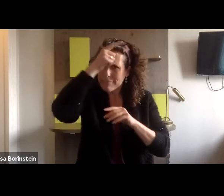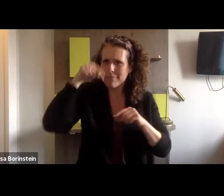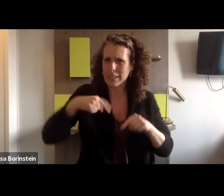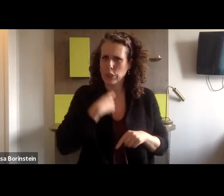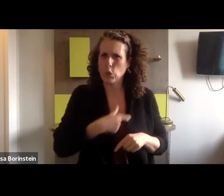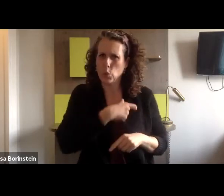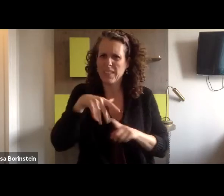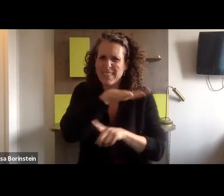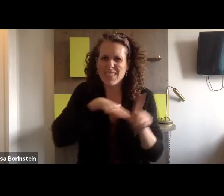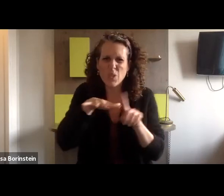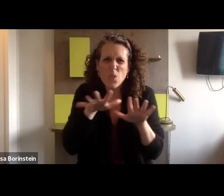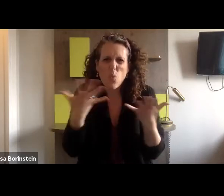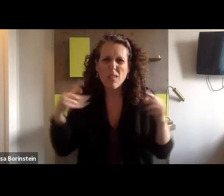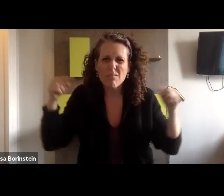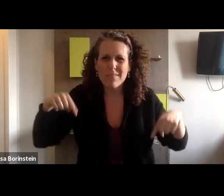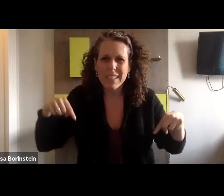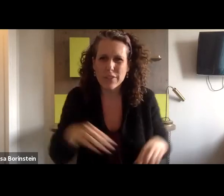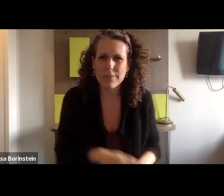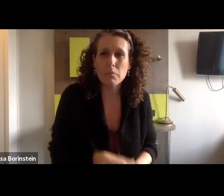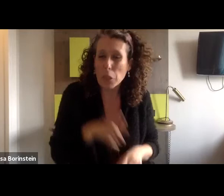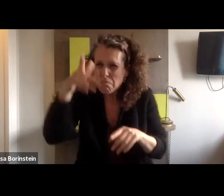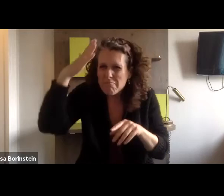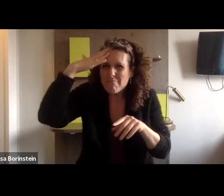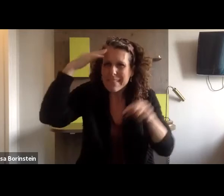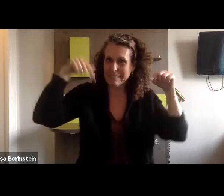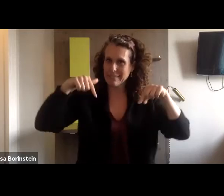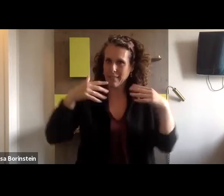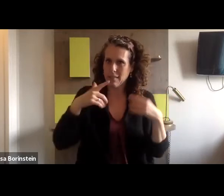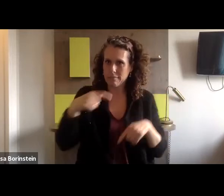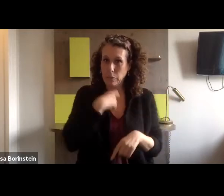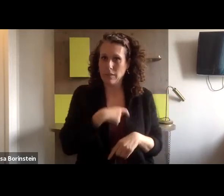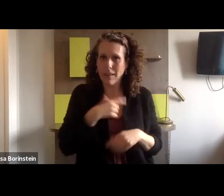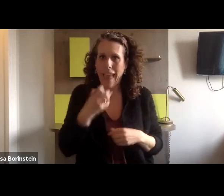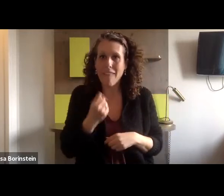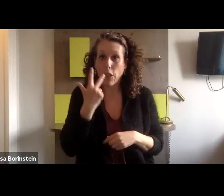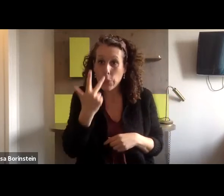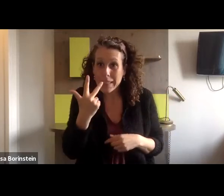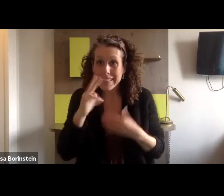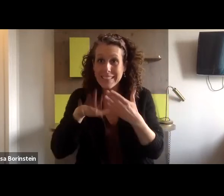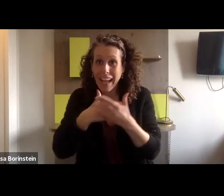as you might know, we have 3 national sign languages in Switzerland.